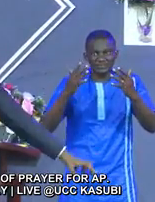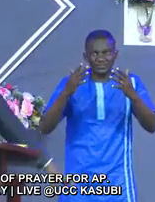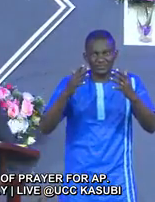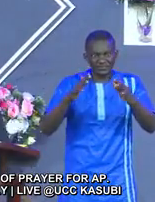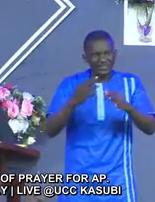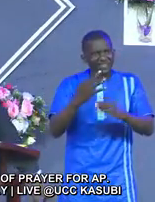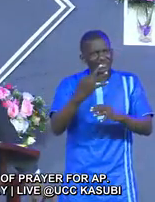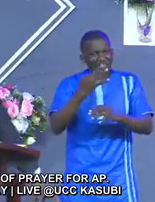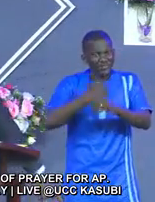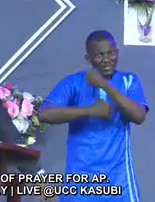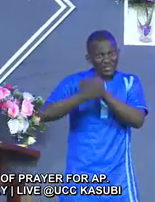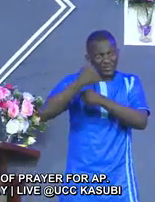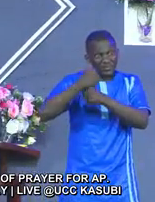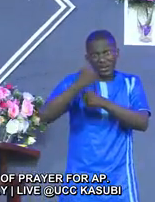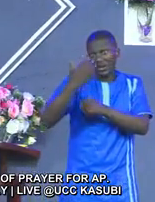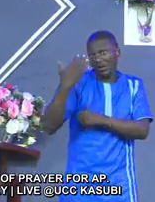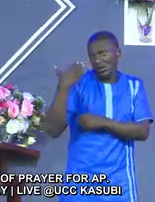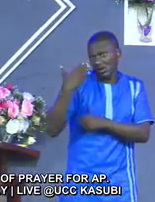3 years ago,